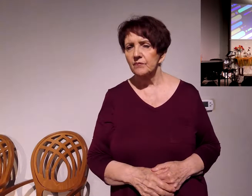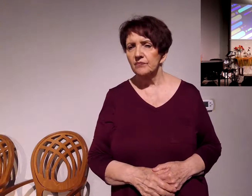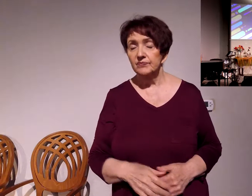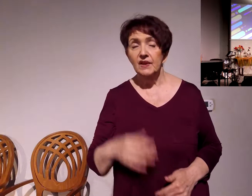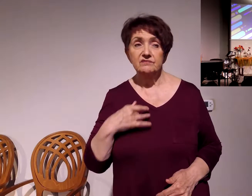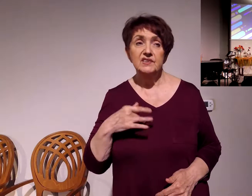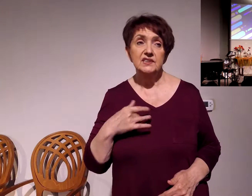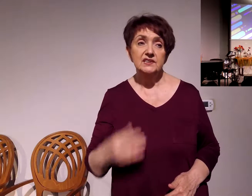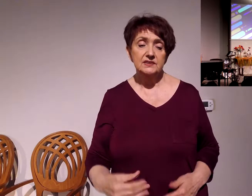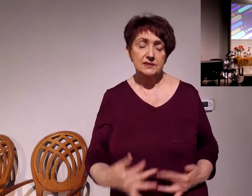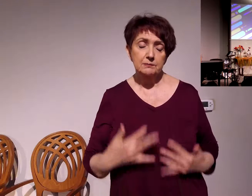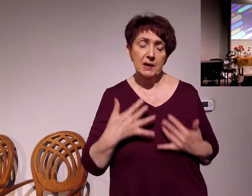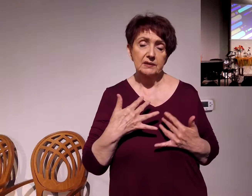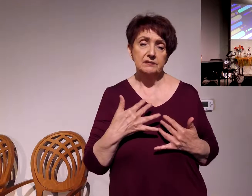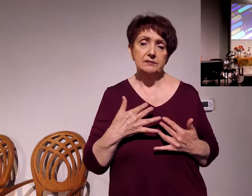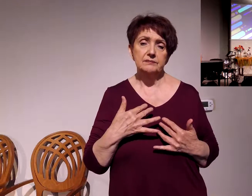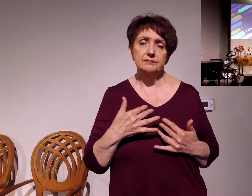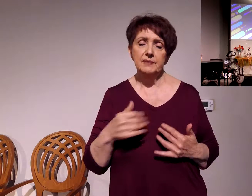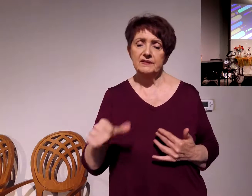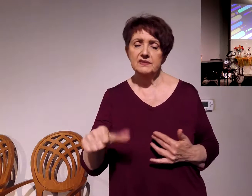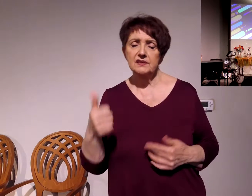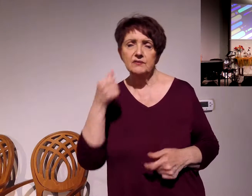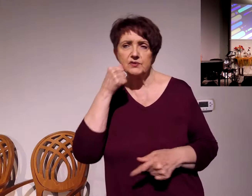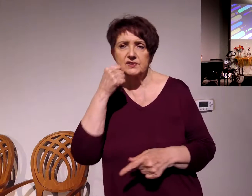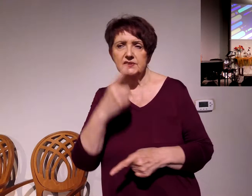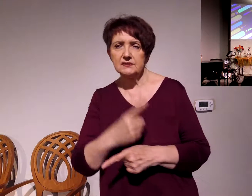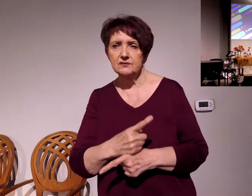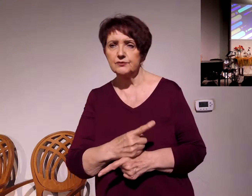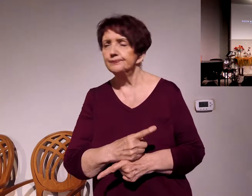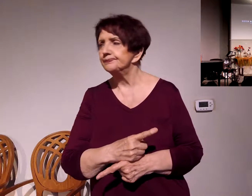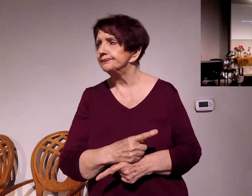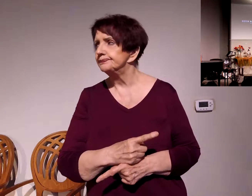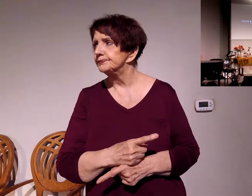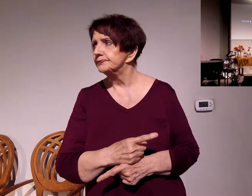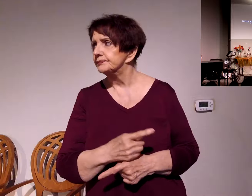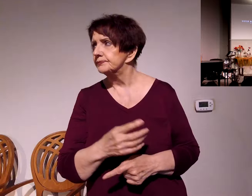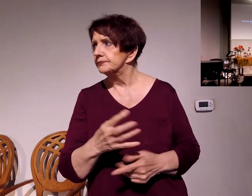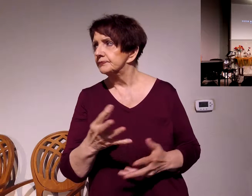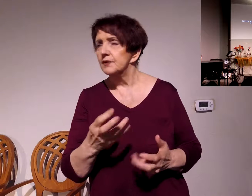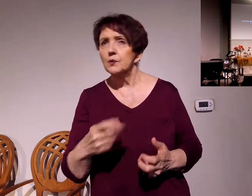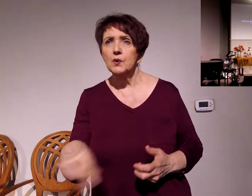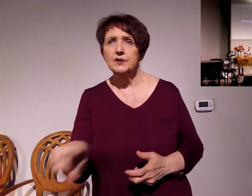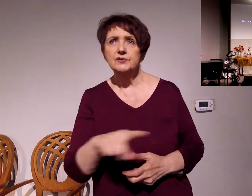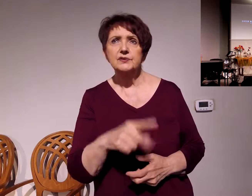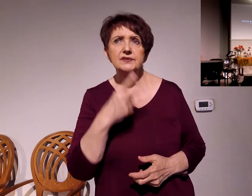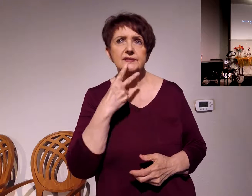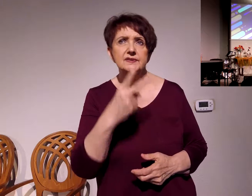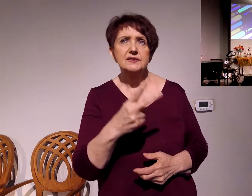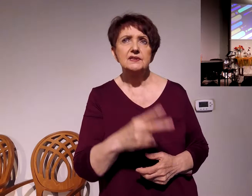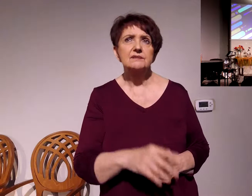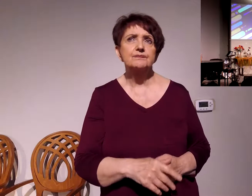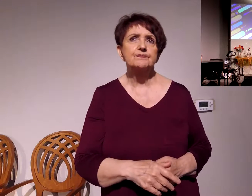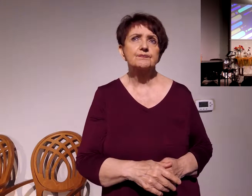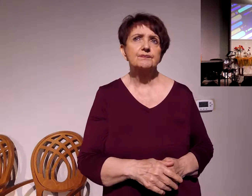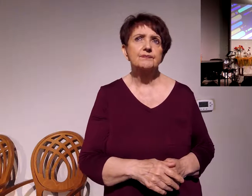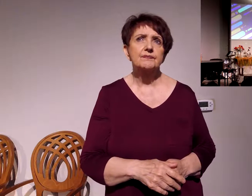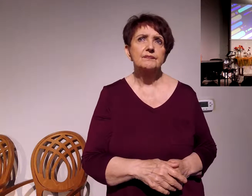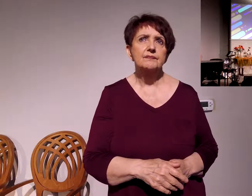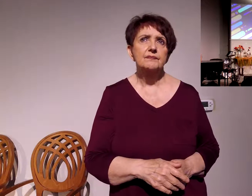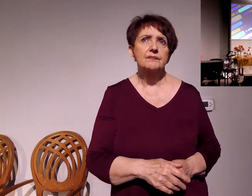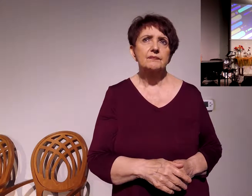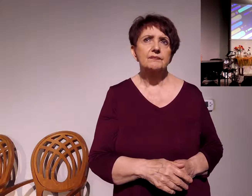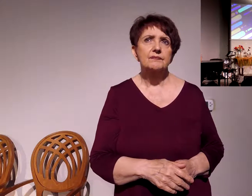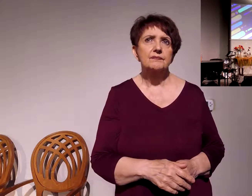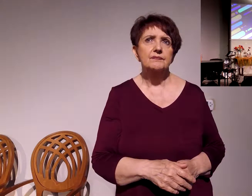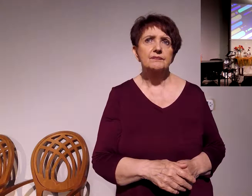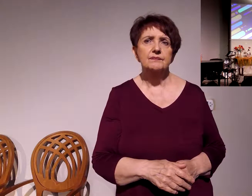I'm inspired by this other sister. I want y'all to see. Oh, sorry. Let's try it again. He's got